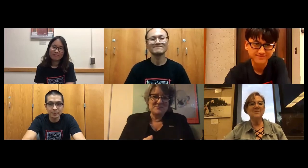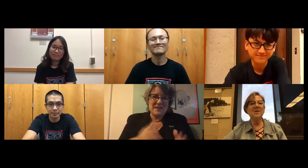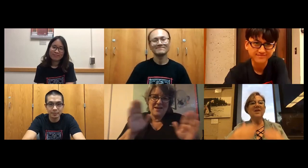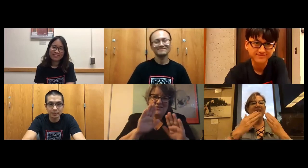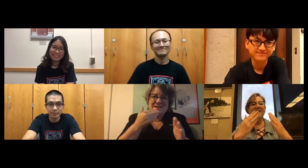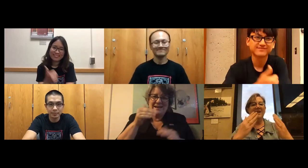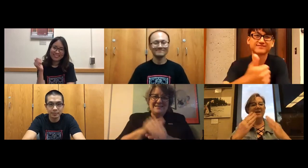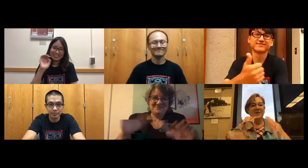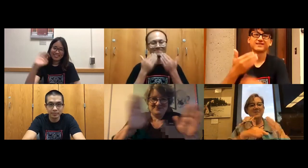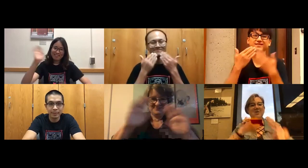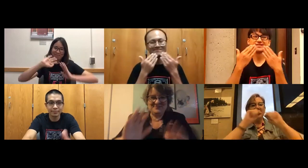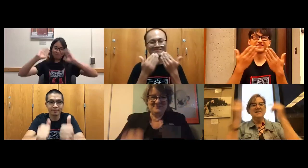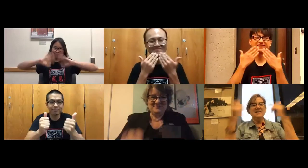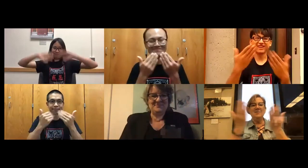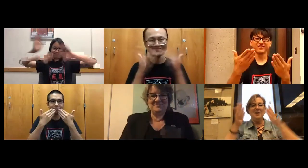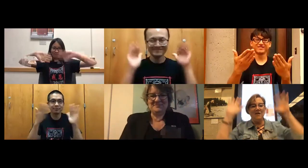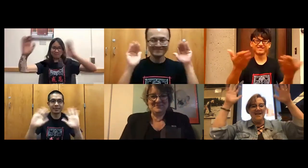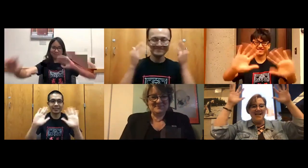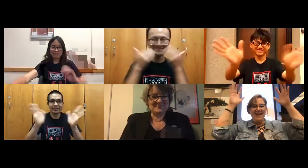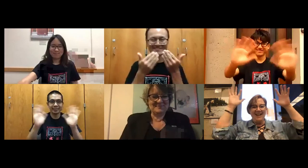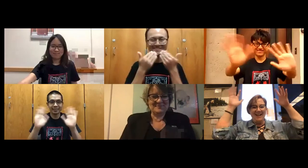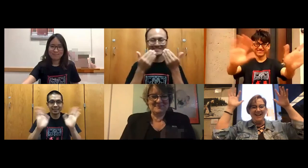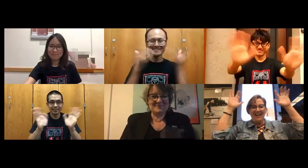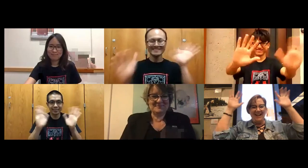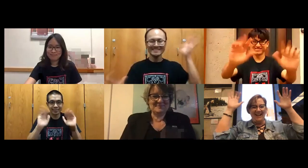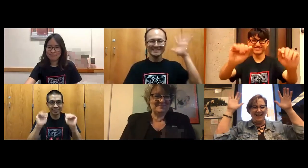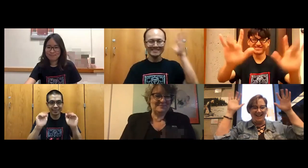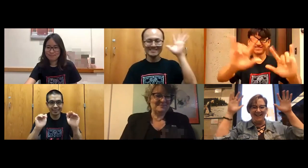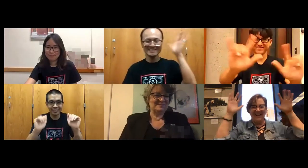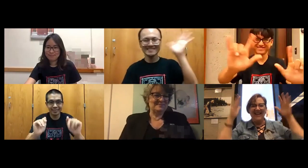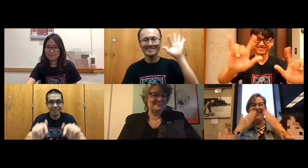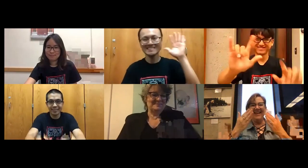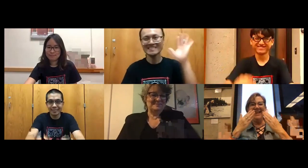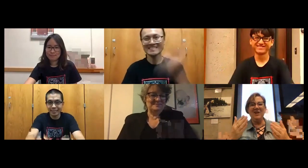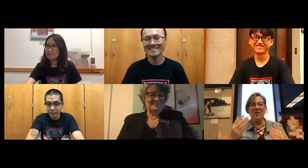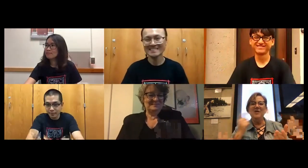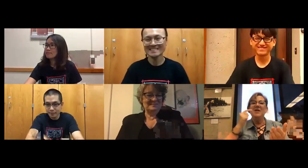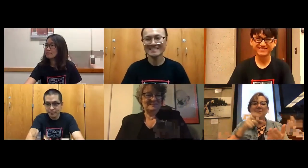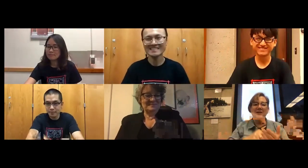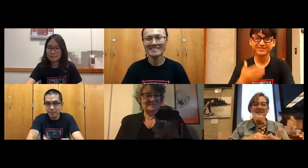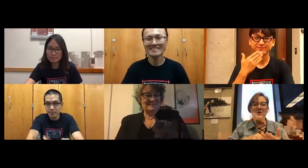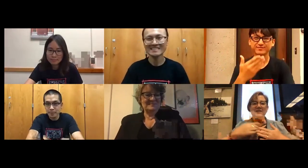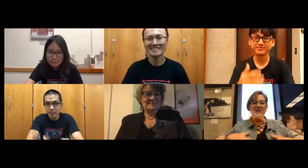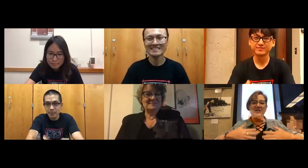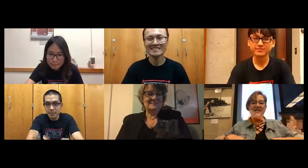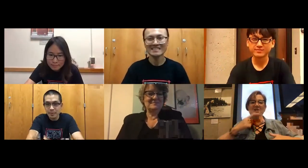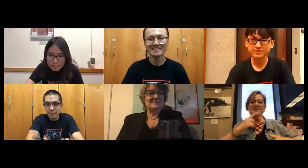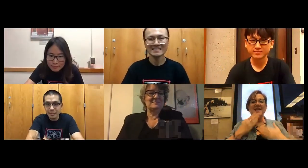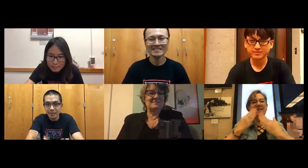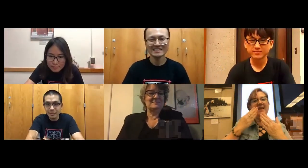Have a good night. To our team here, yay. Thank you. And please notice their t-shirts say thank